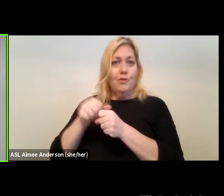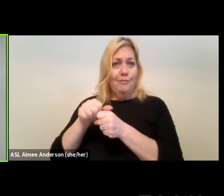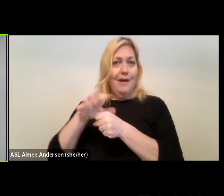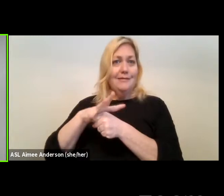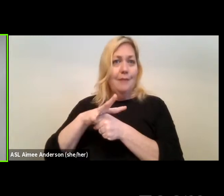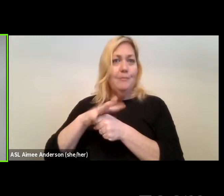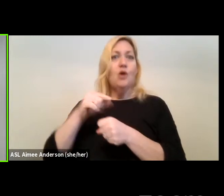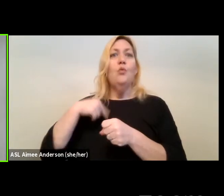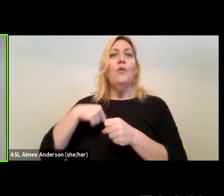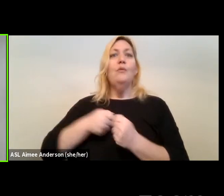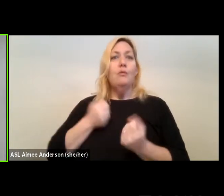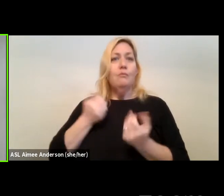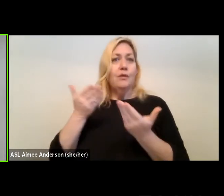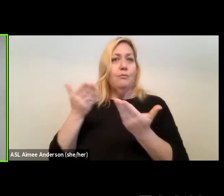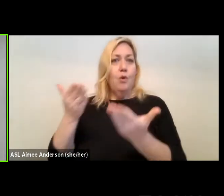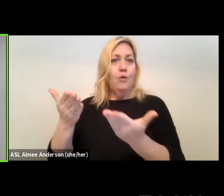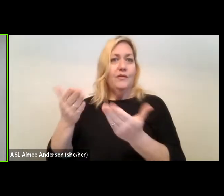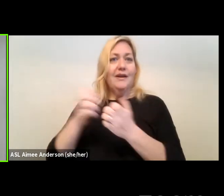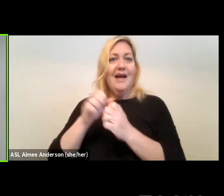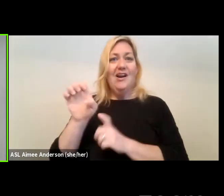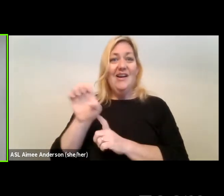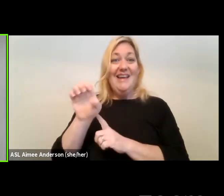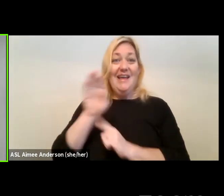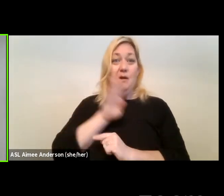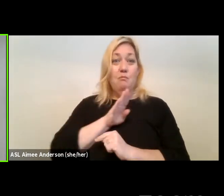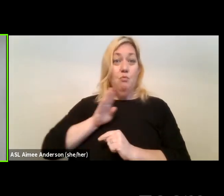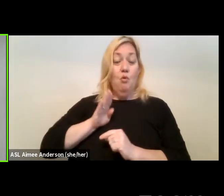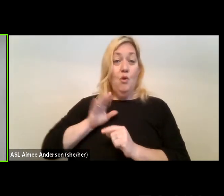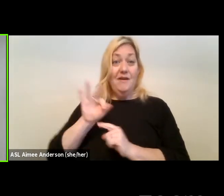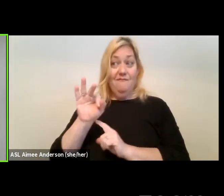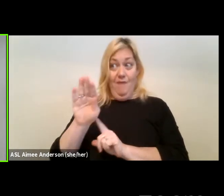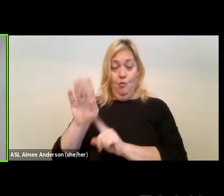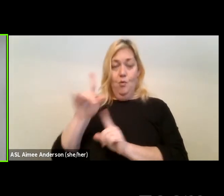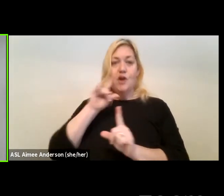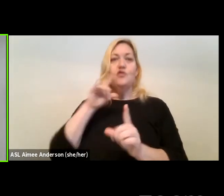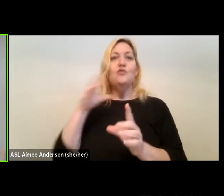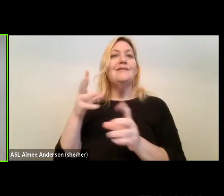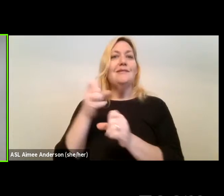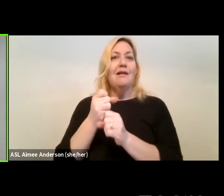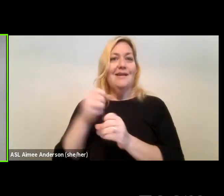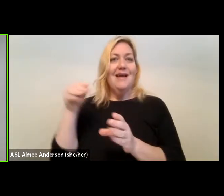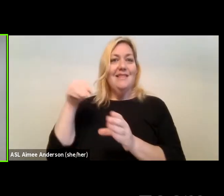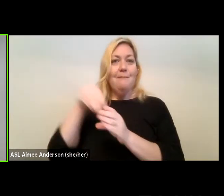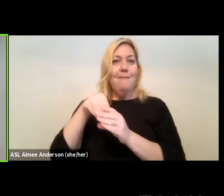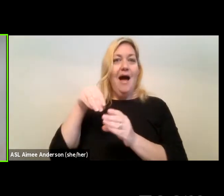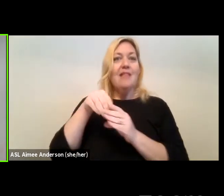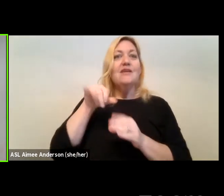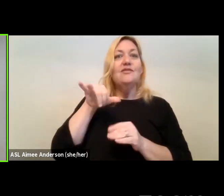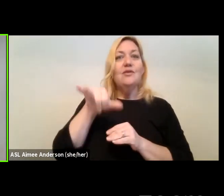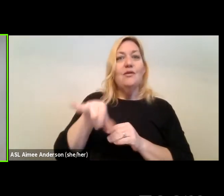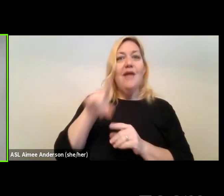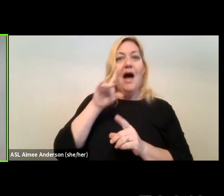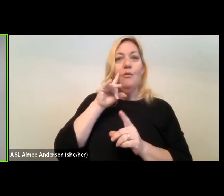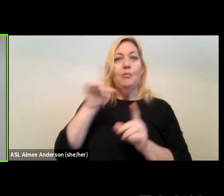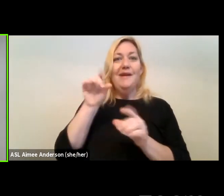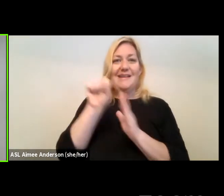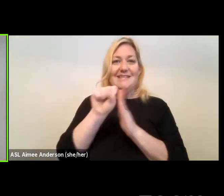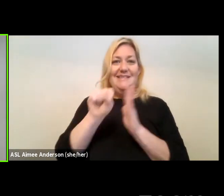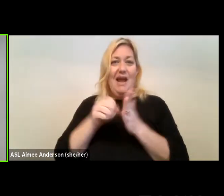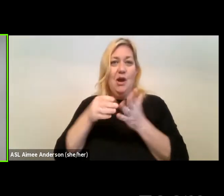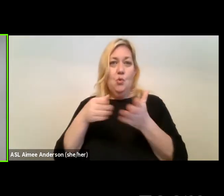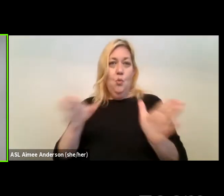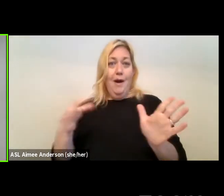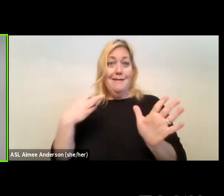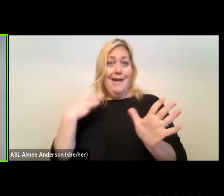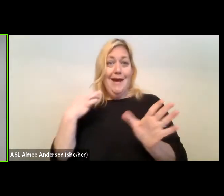be proposing at our e-board in February to consolidate the ballot so that the ballot will contain both the statewide candidates that we'll be